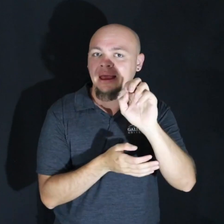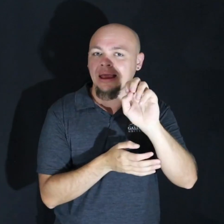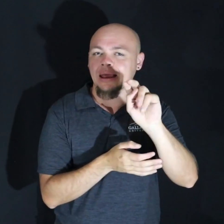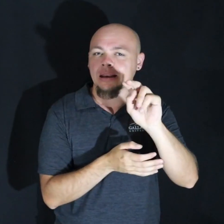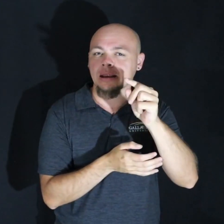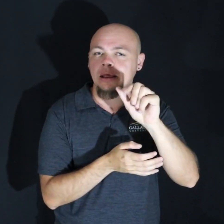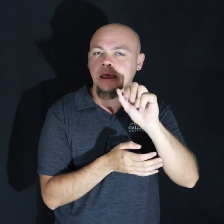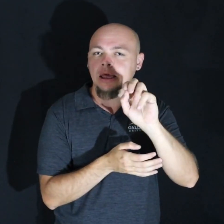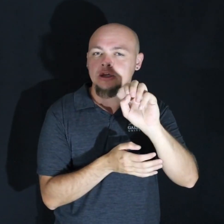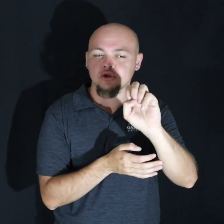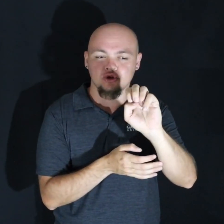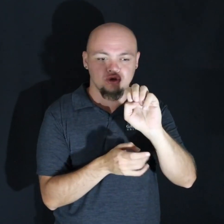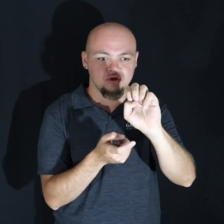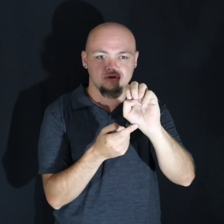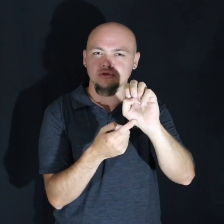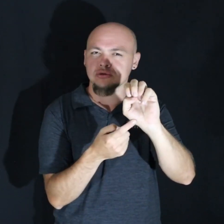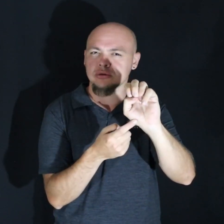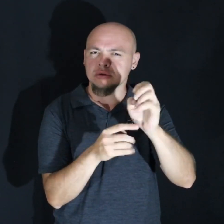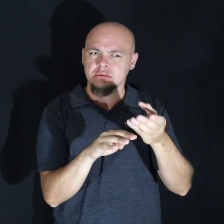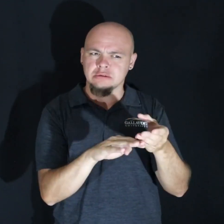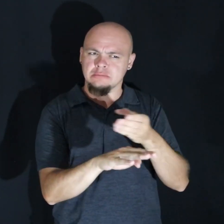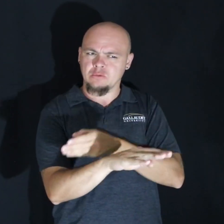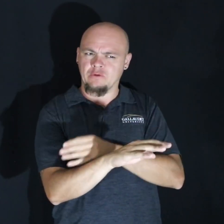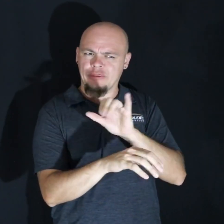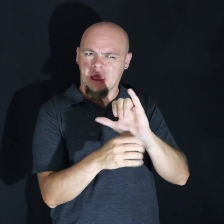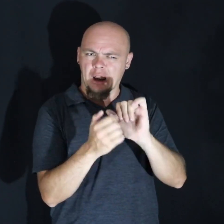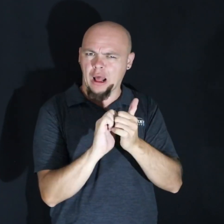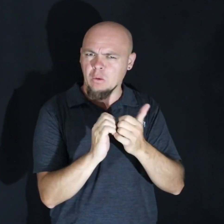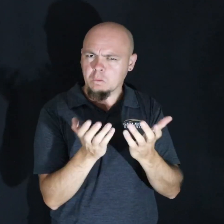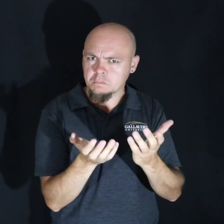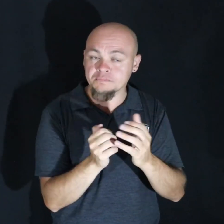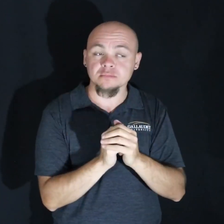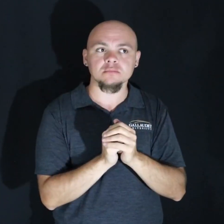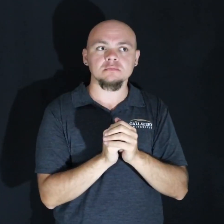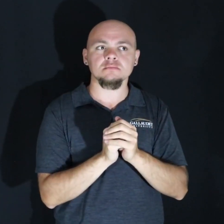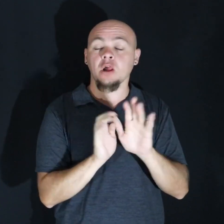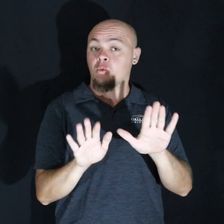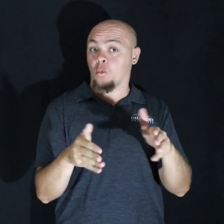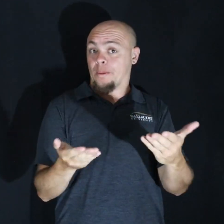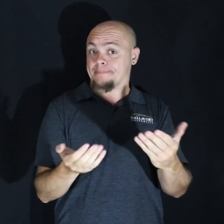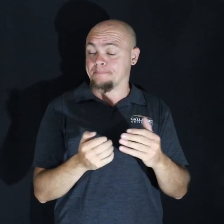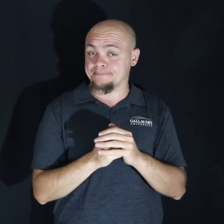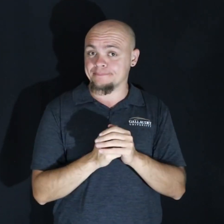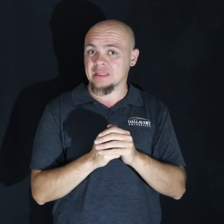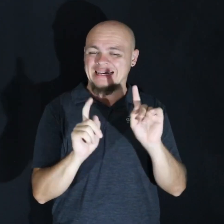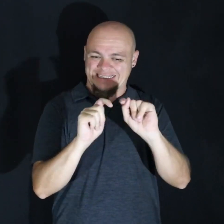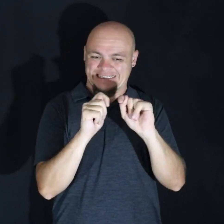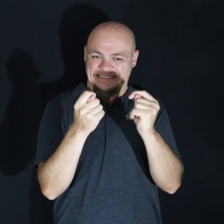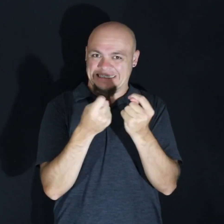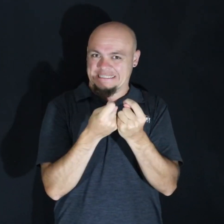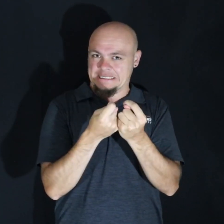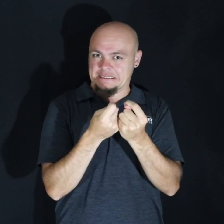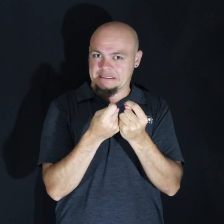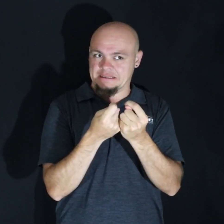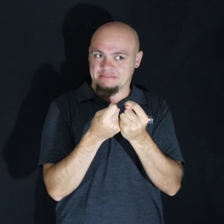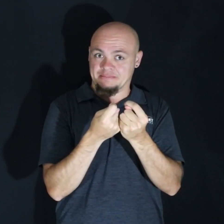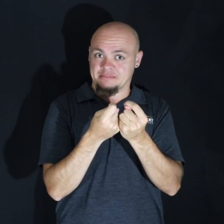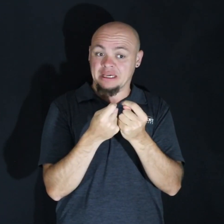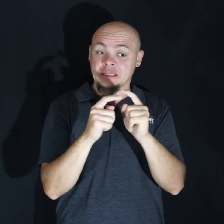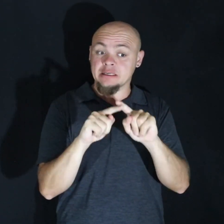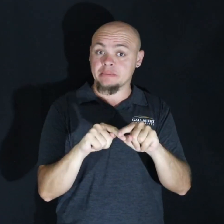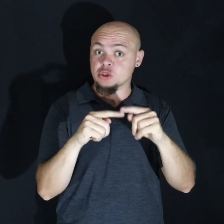we build more engagement on our teams? Well, a team is a product of its